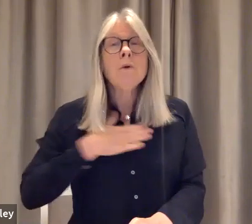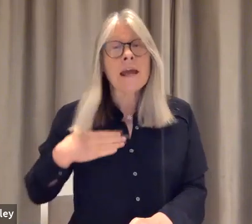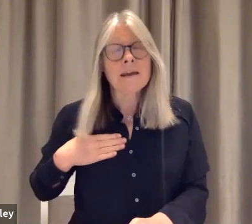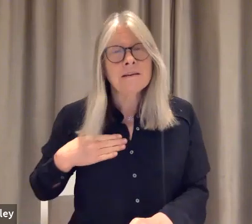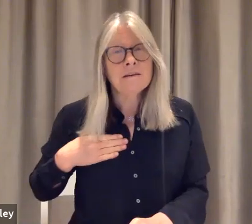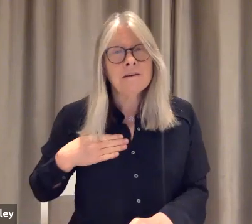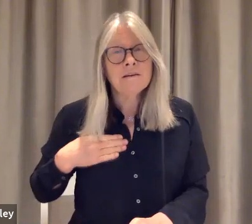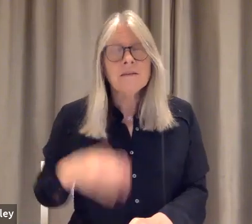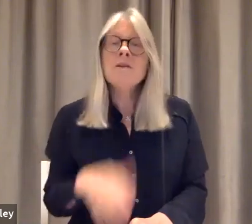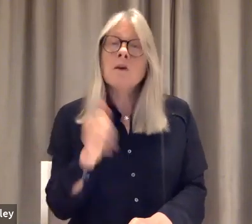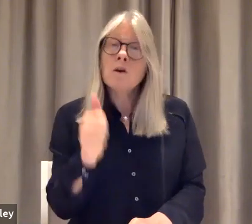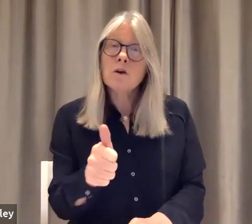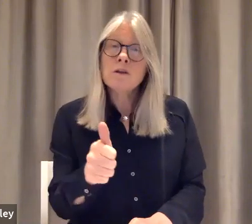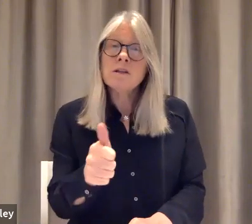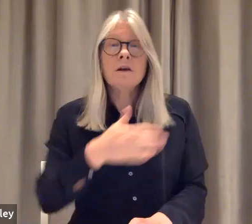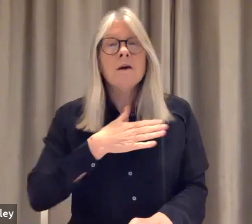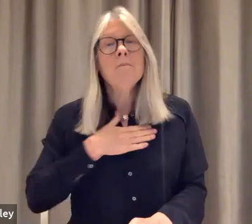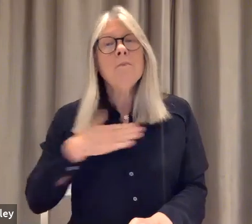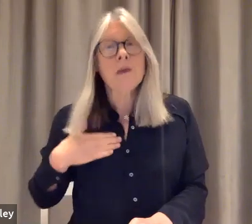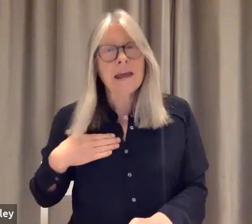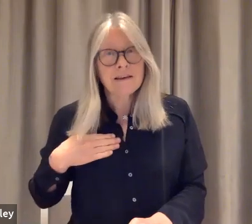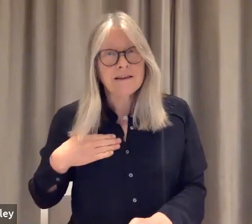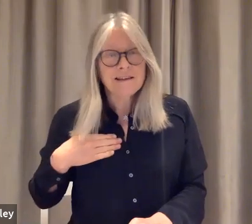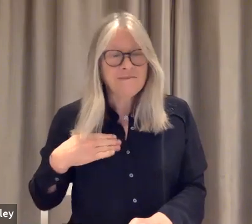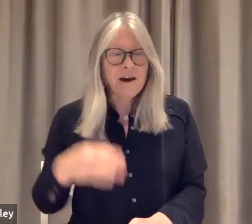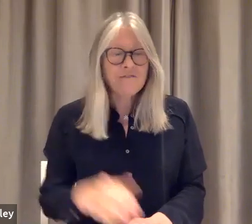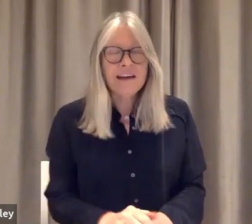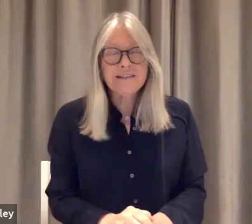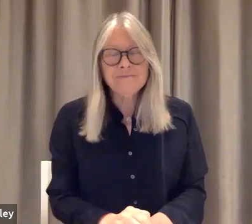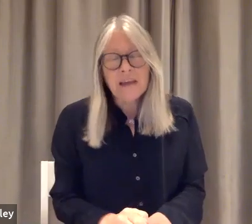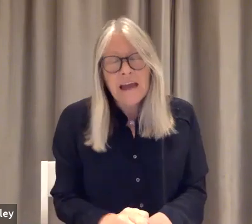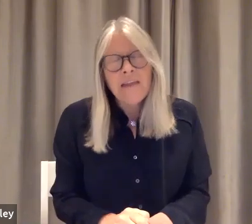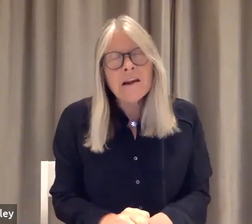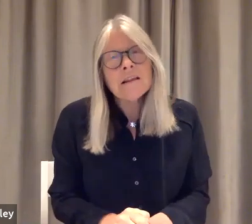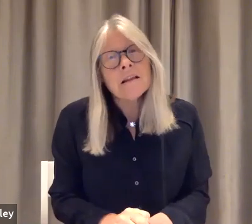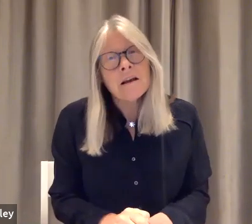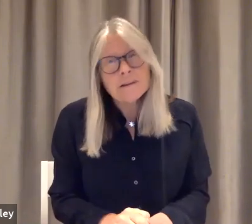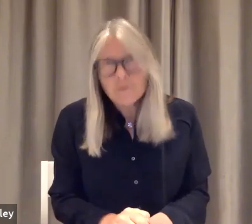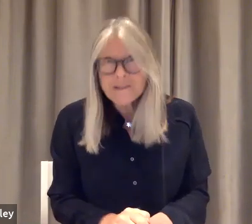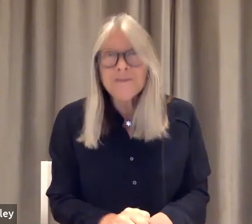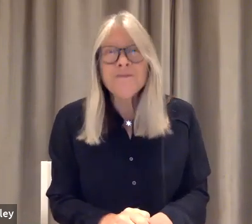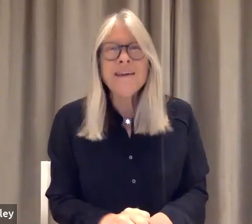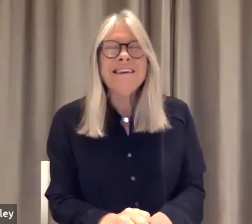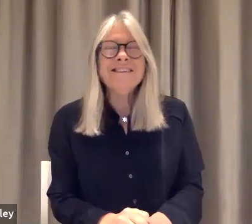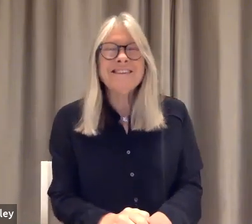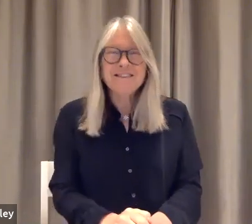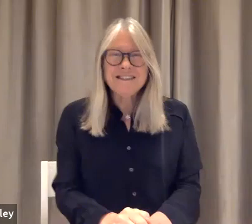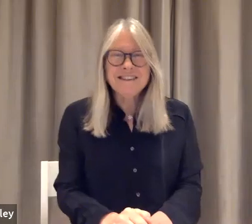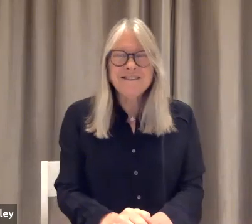morning. Good morning. Perfect. And then at Silverwood School, we use good afternoon